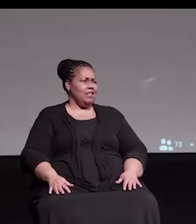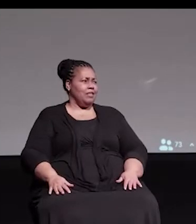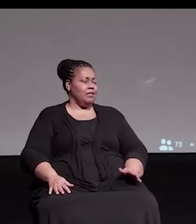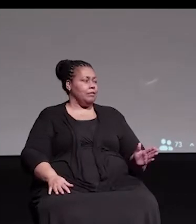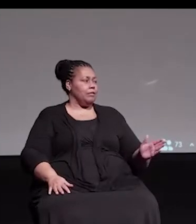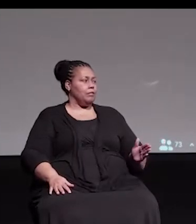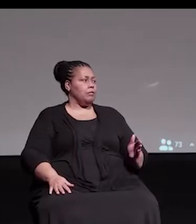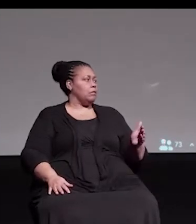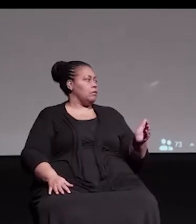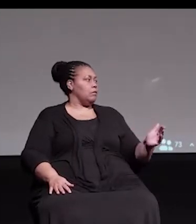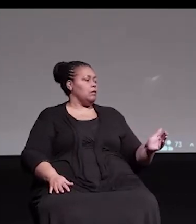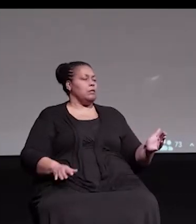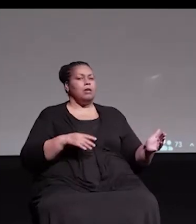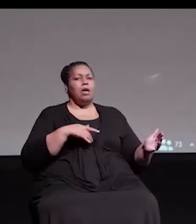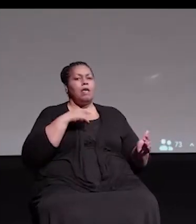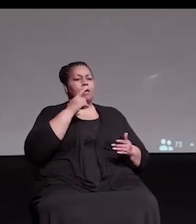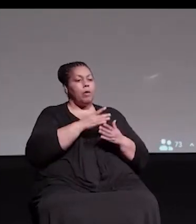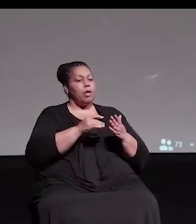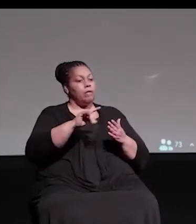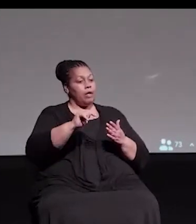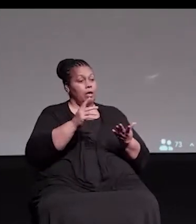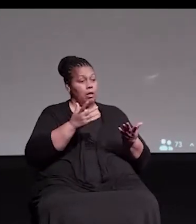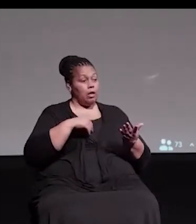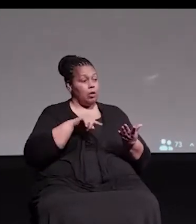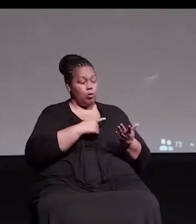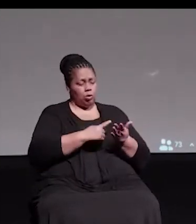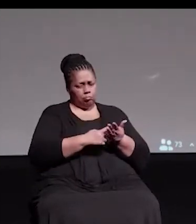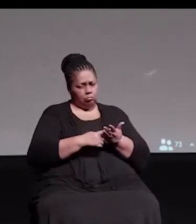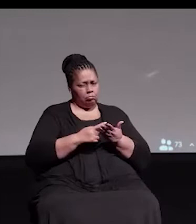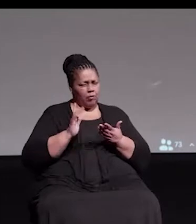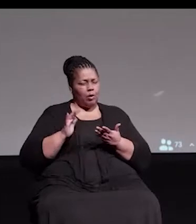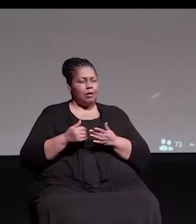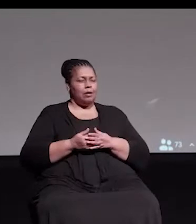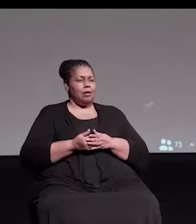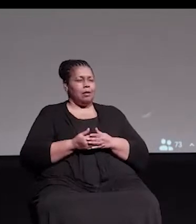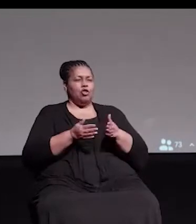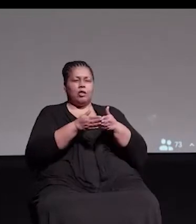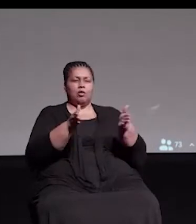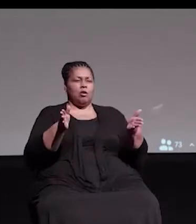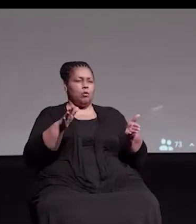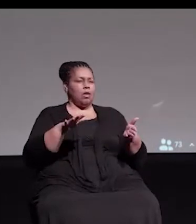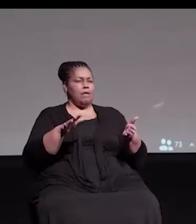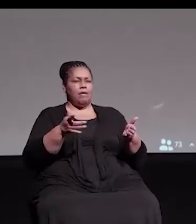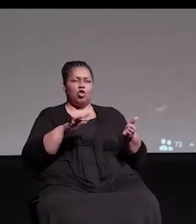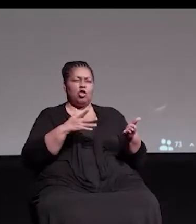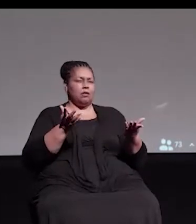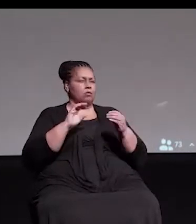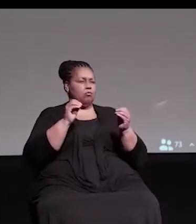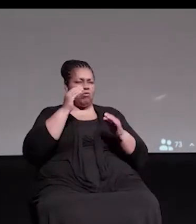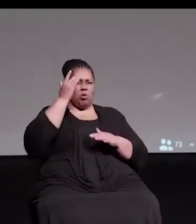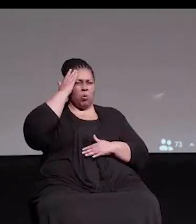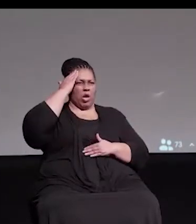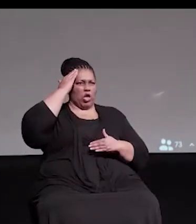I think part of it too is, you know, we've all been talking about this. There's just a general kind of lack of awareness in